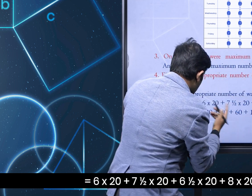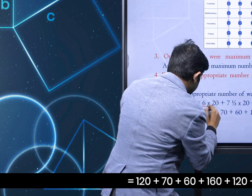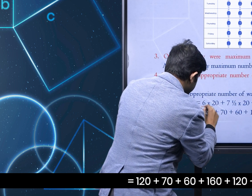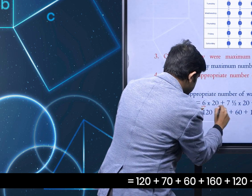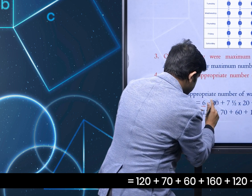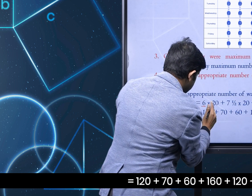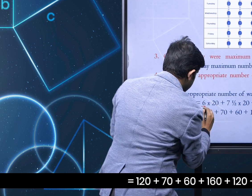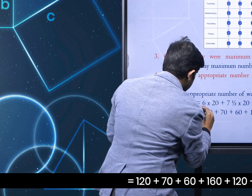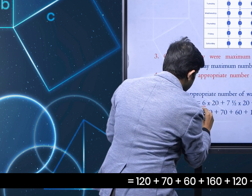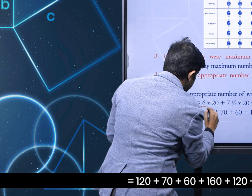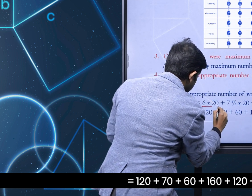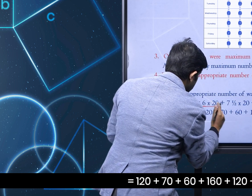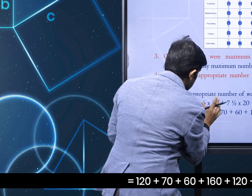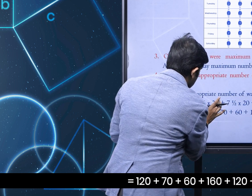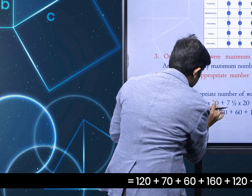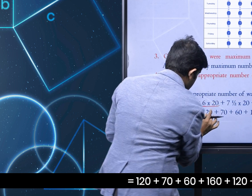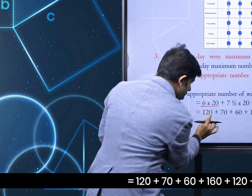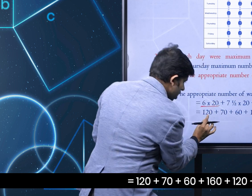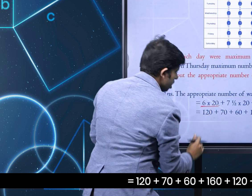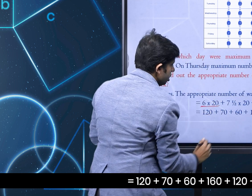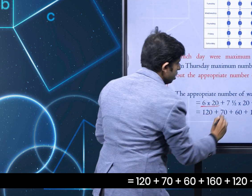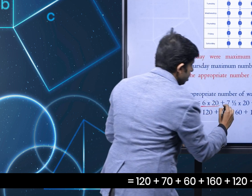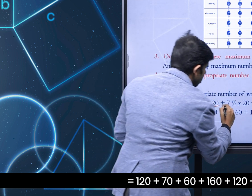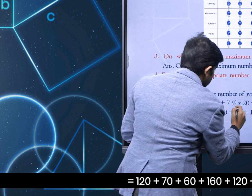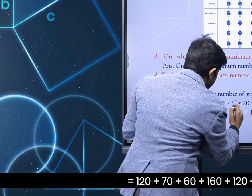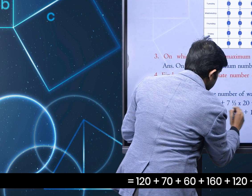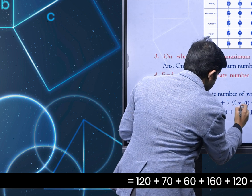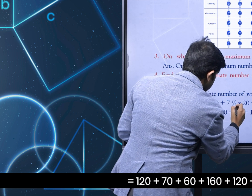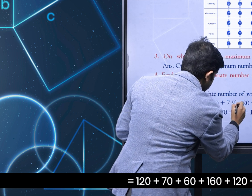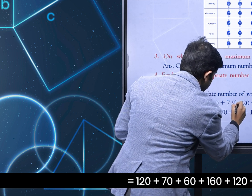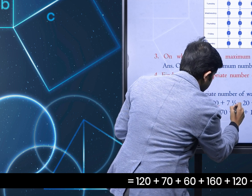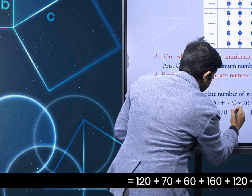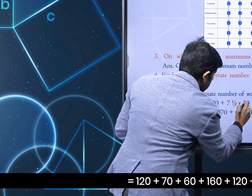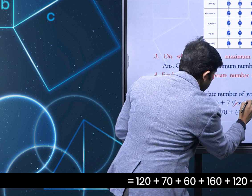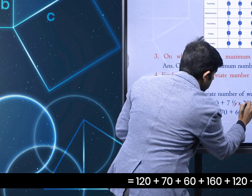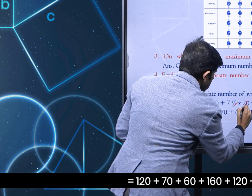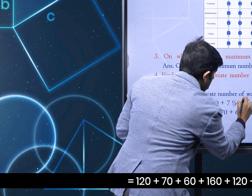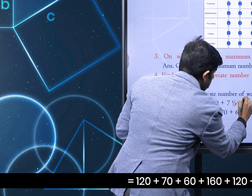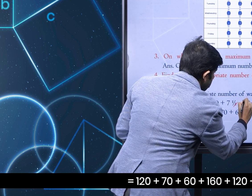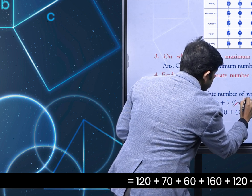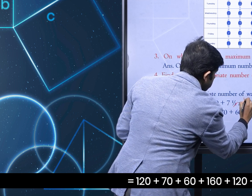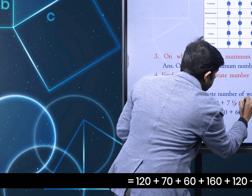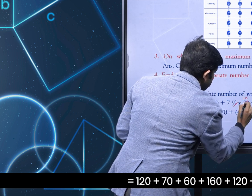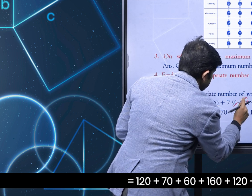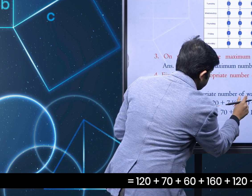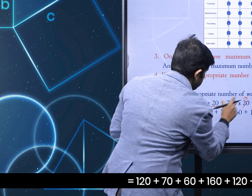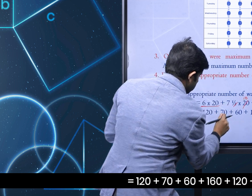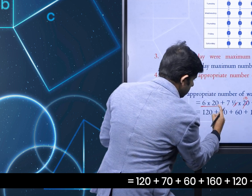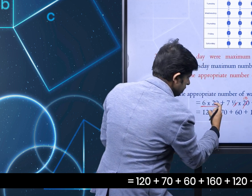which is equal to 120 plus 70 plus 60 plus 160 plus 120 plus 50.